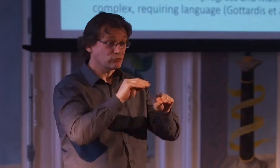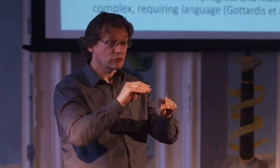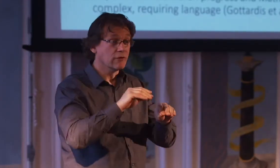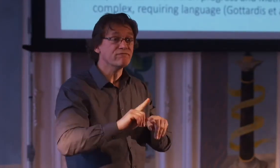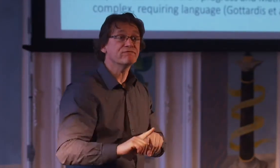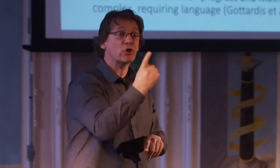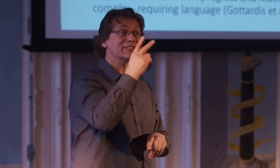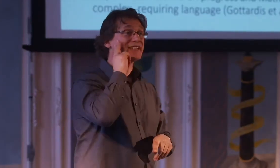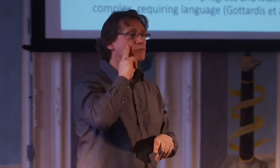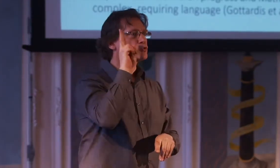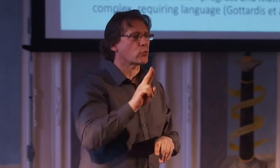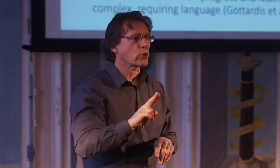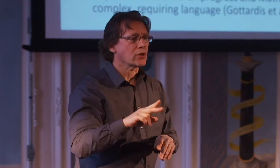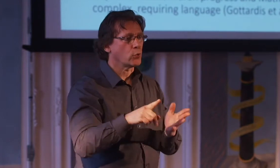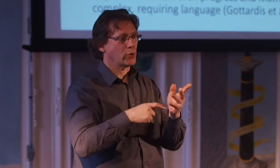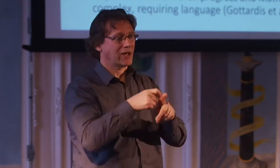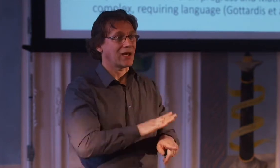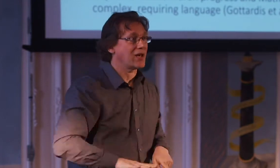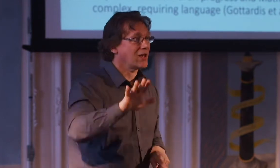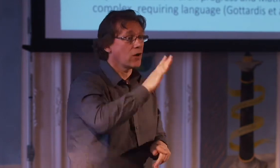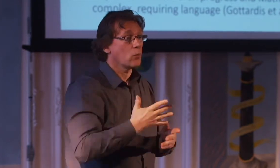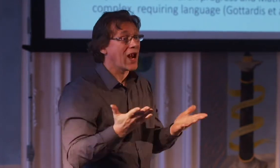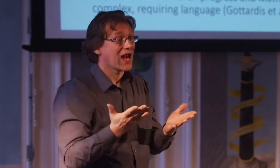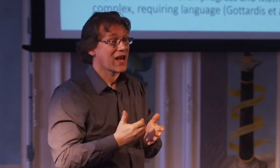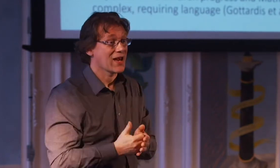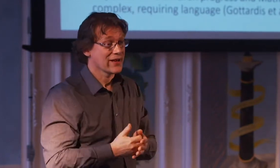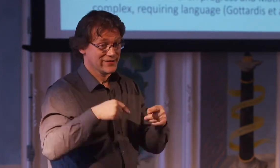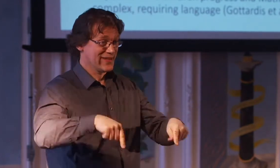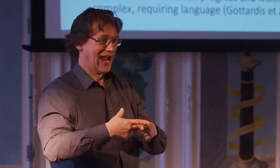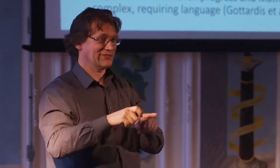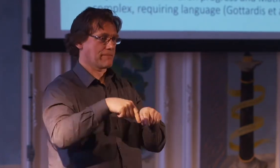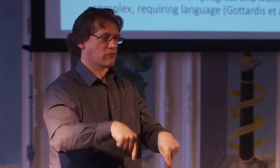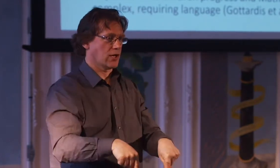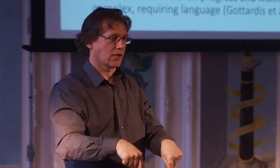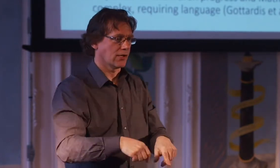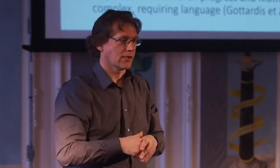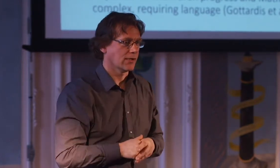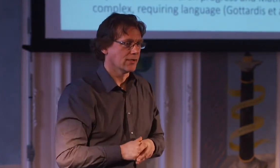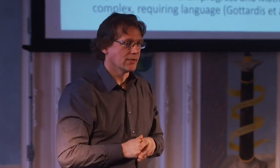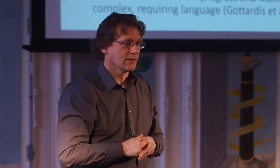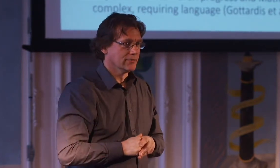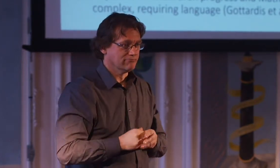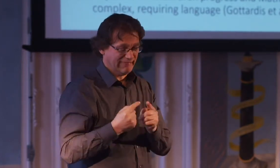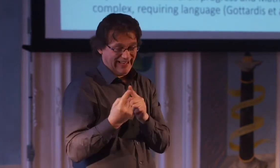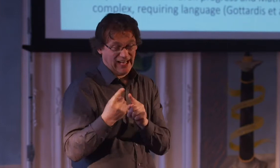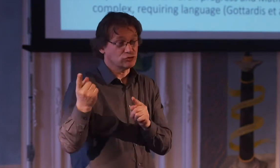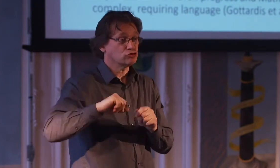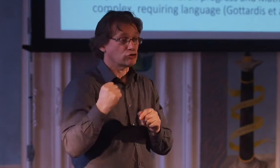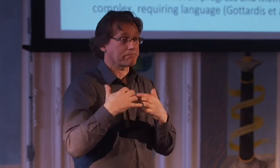how we've come to this point in deaf education. The first deaf school in the UK was here in Edinburgh,